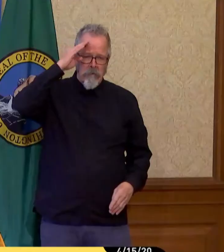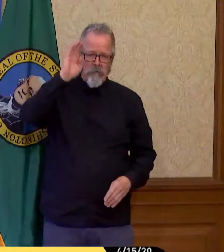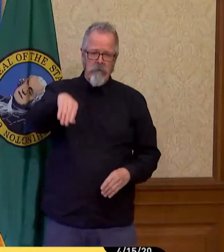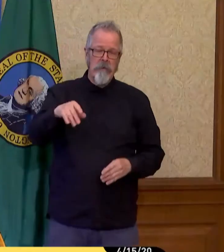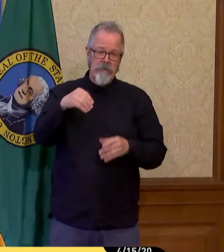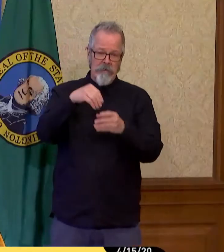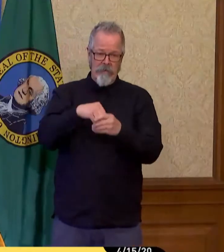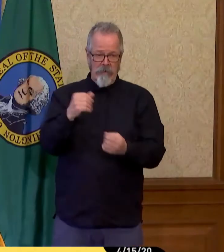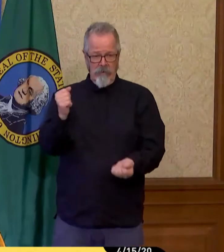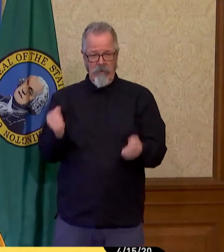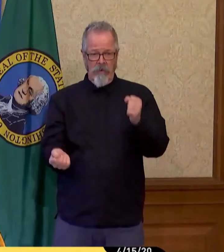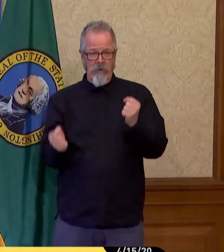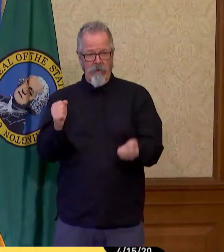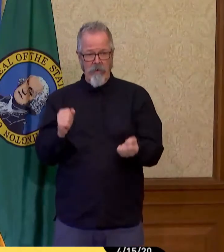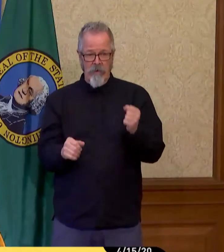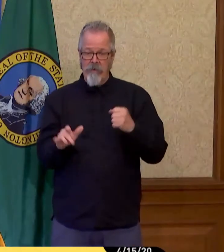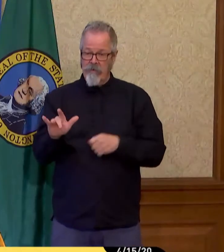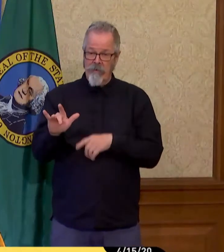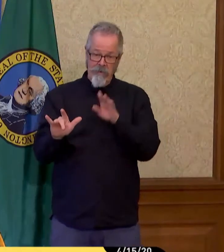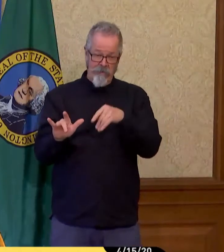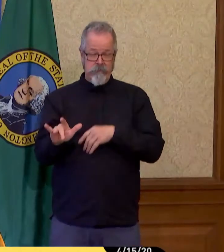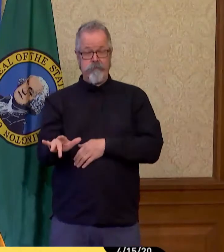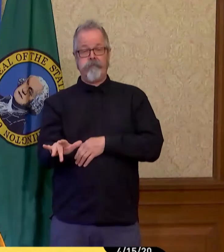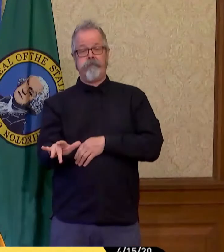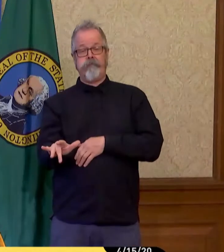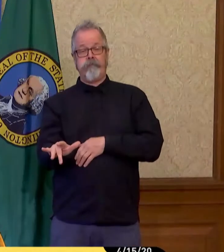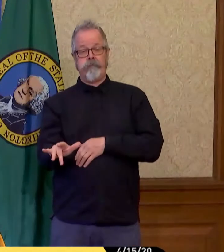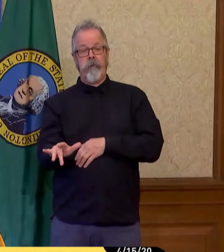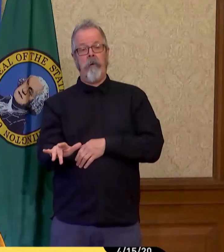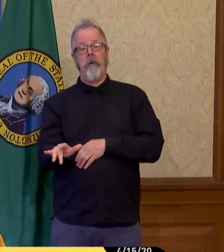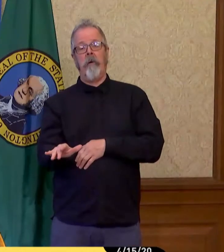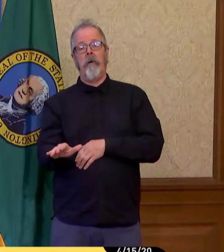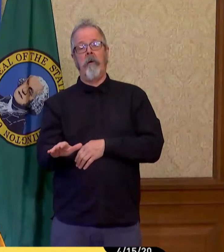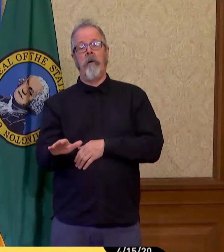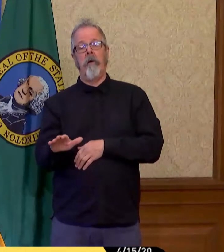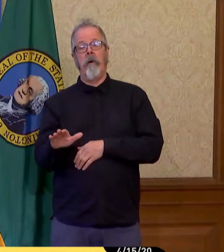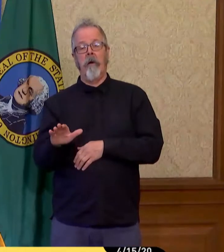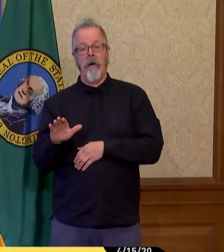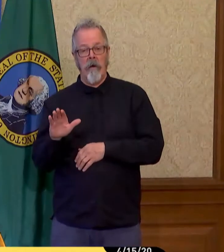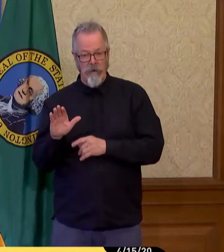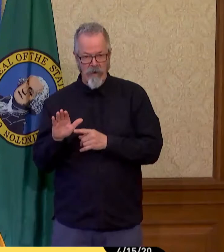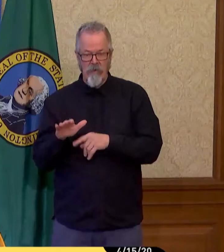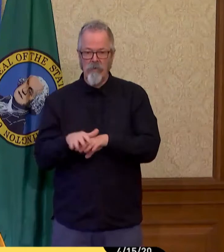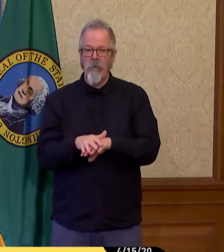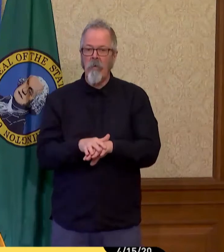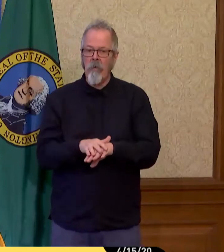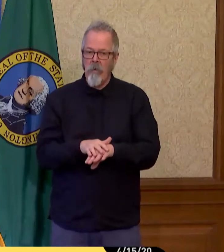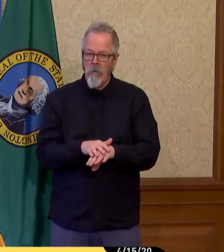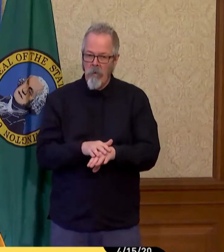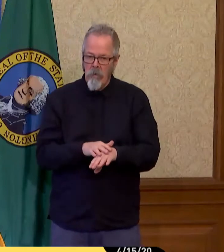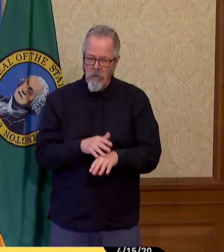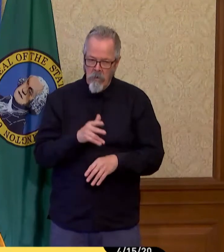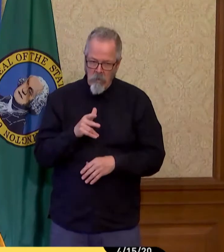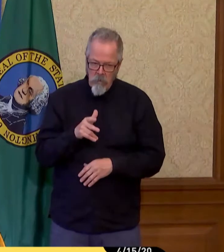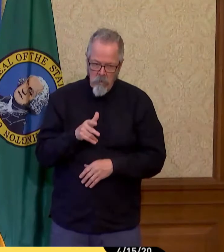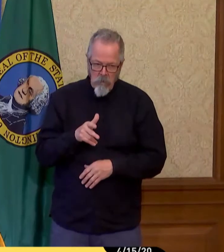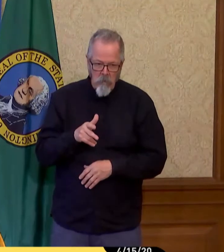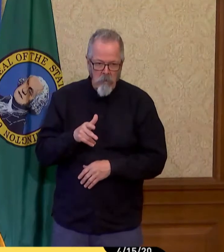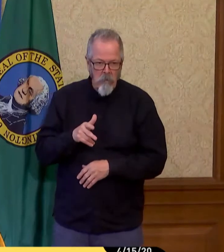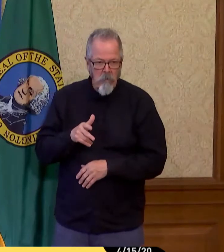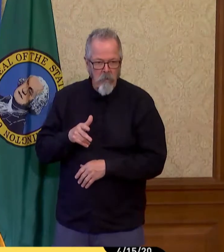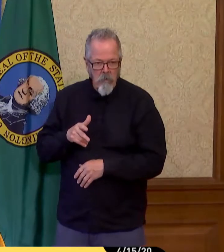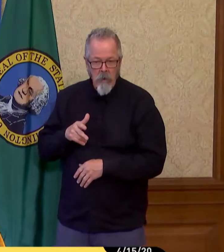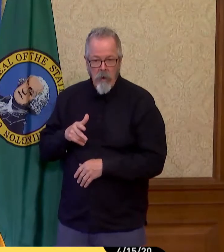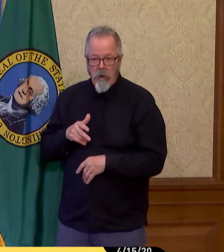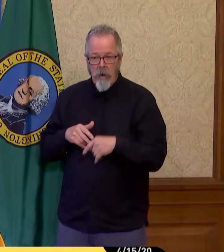case. If you let off the pedal of social distancing, you go backwards and fatalities increase.